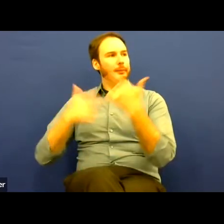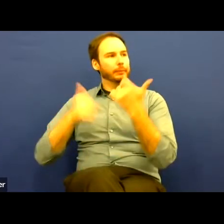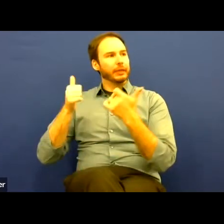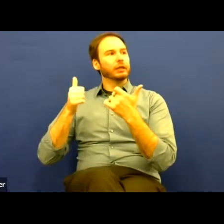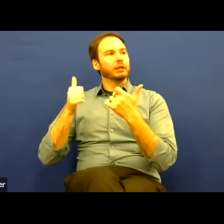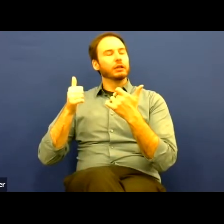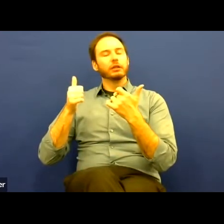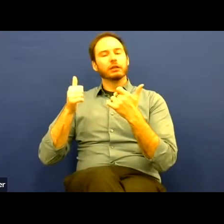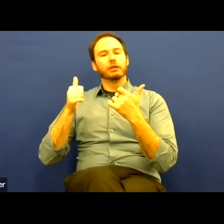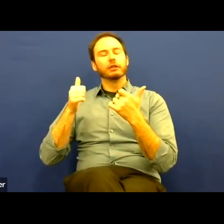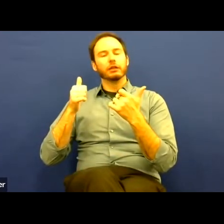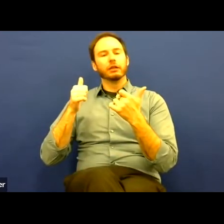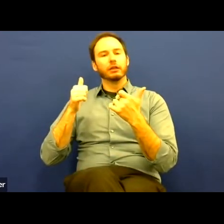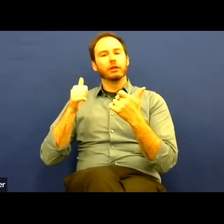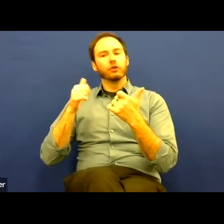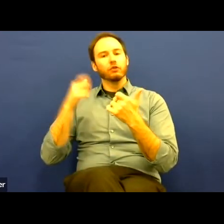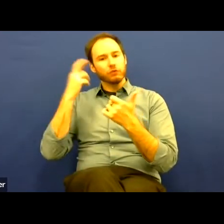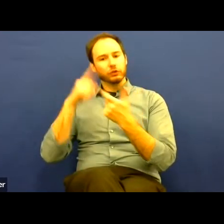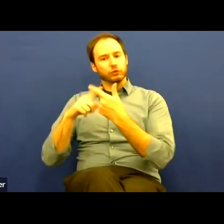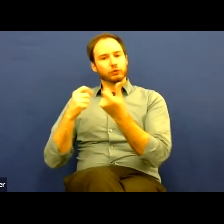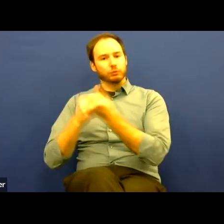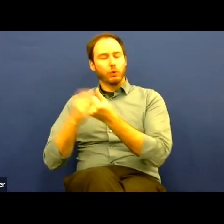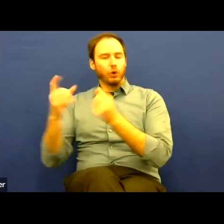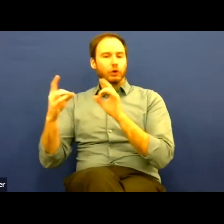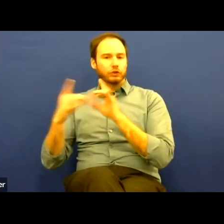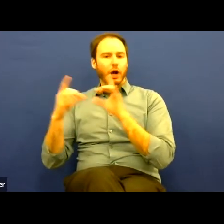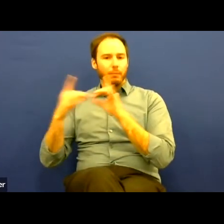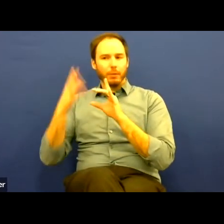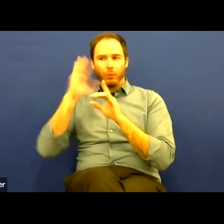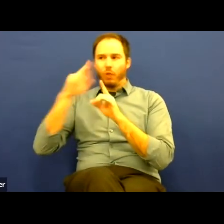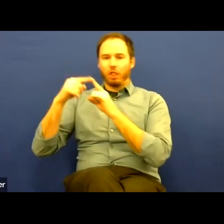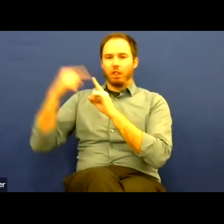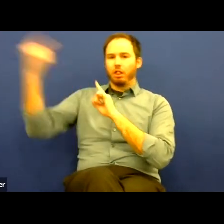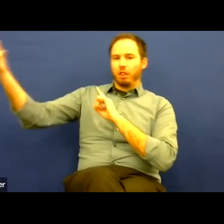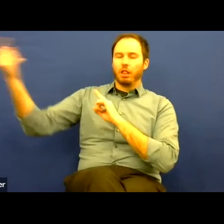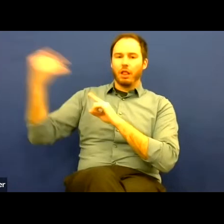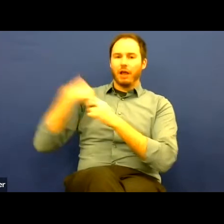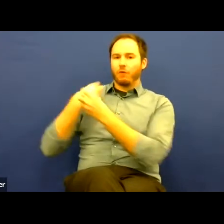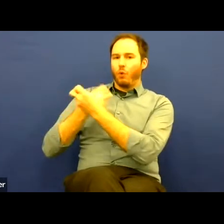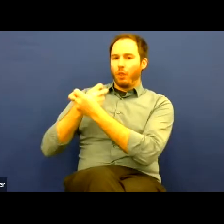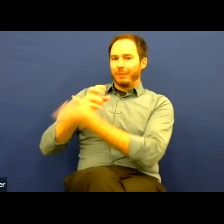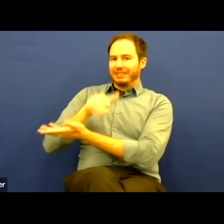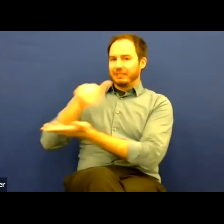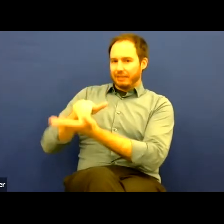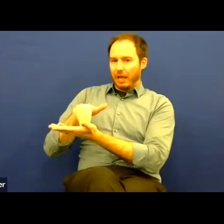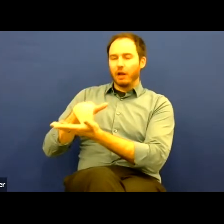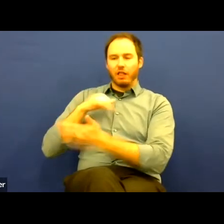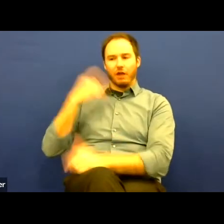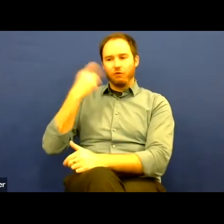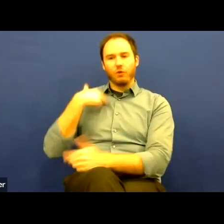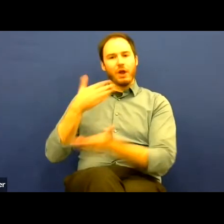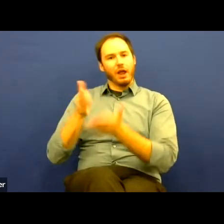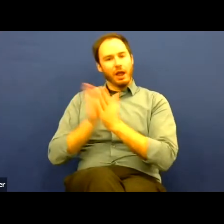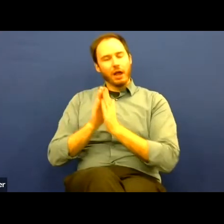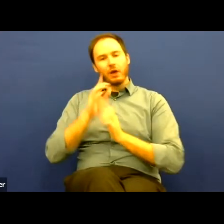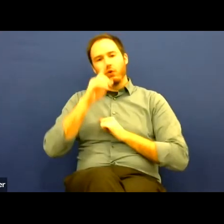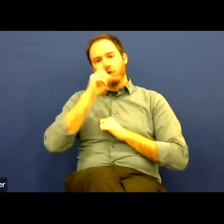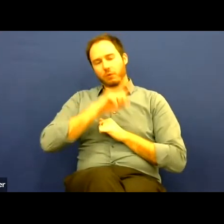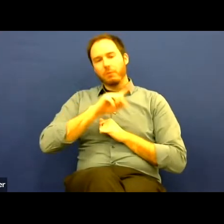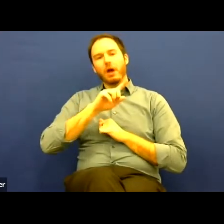for the Starbucks location is, of course, the orthopedic center across the street. And that's one of the reasons why we're asking